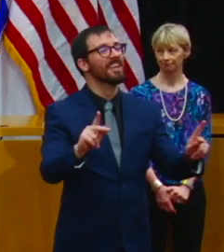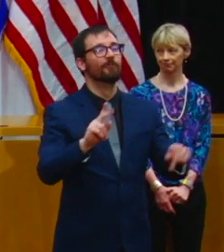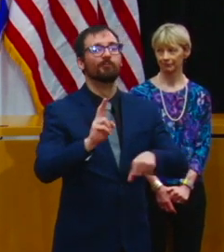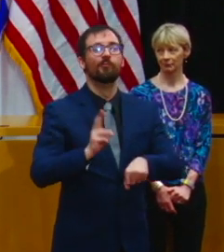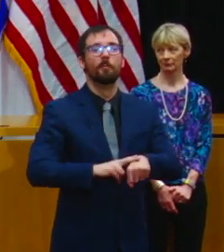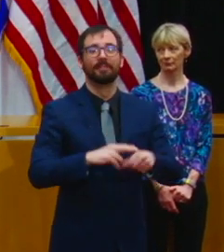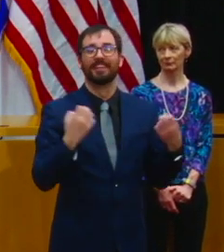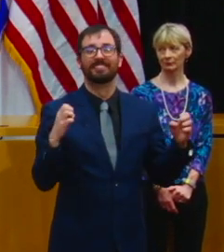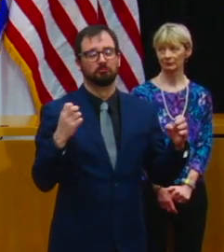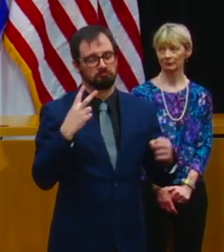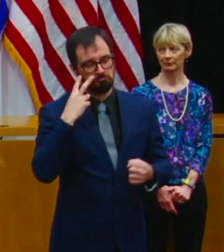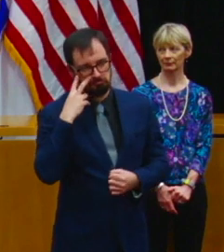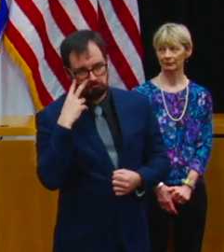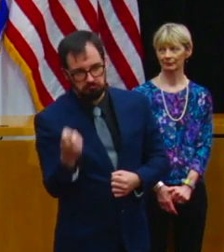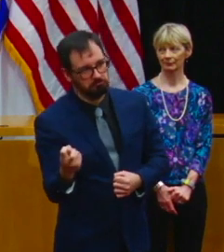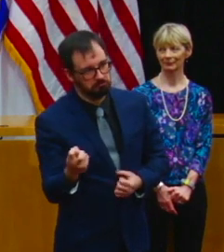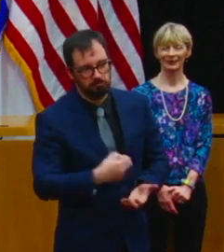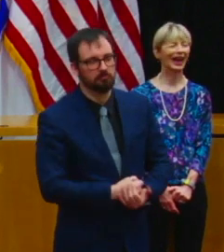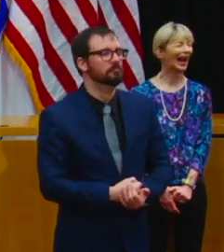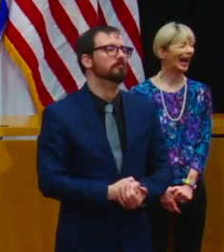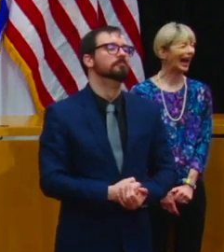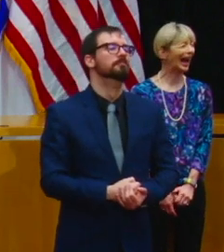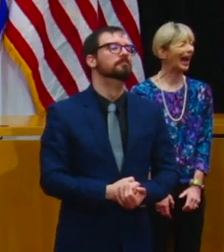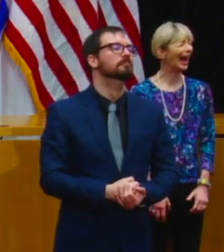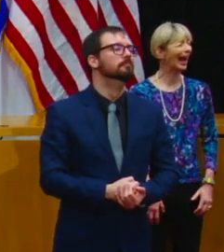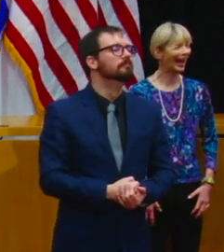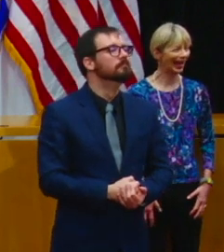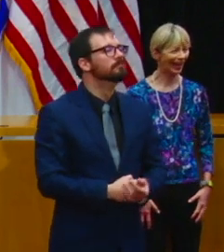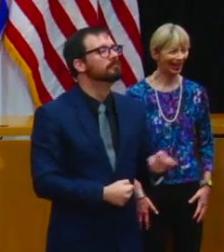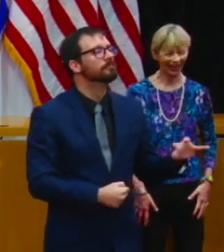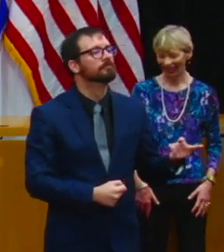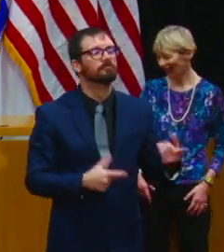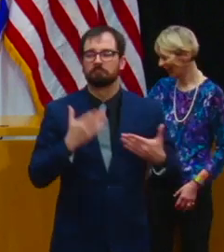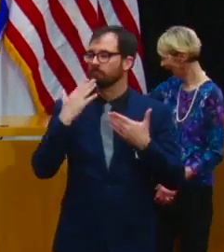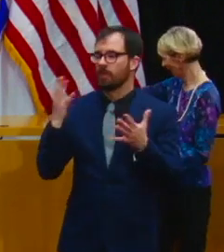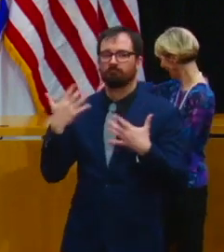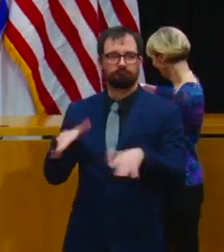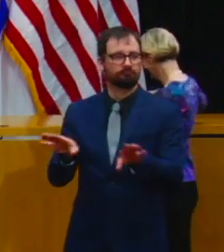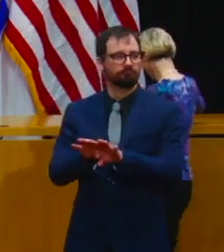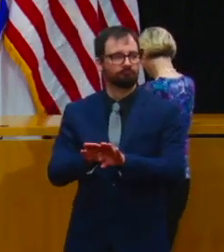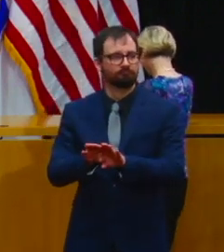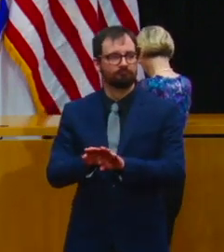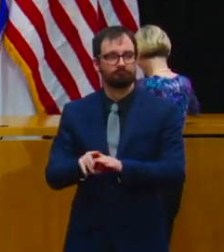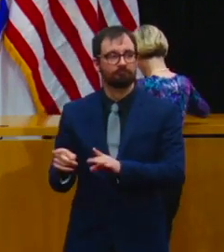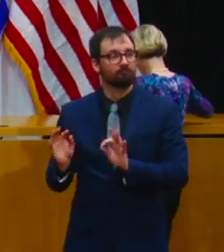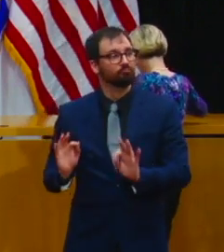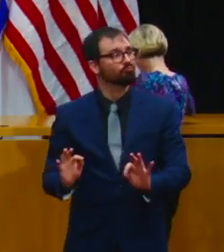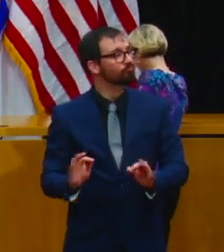Thank you. Thank you.